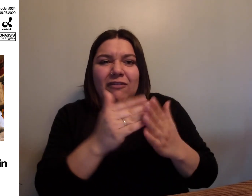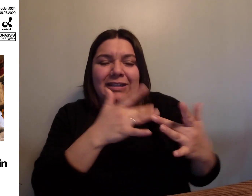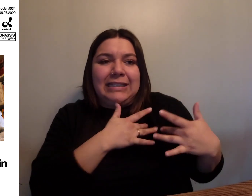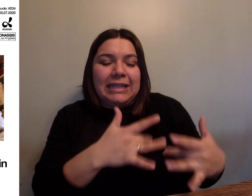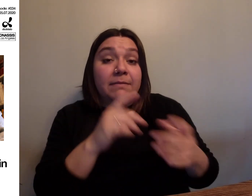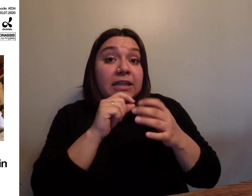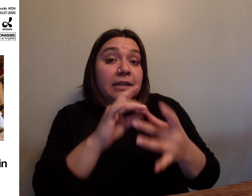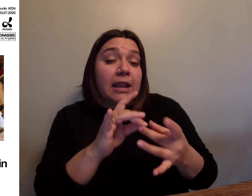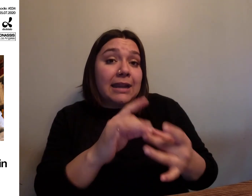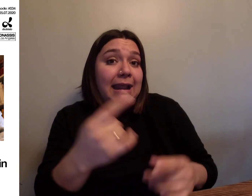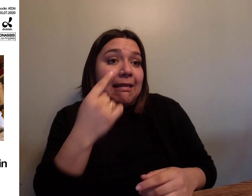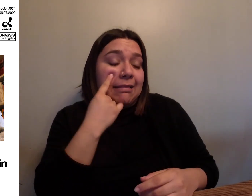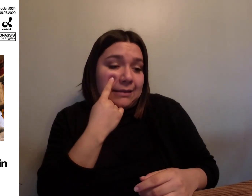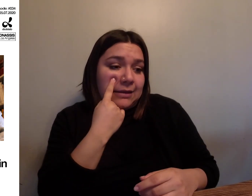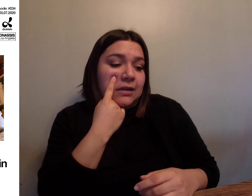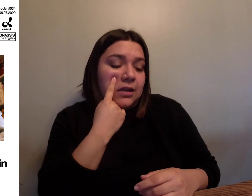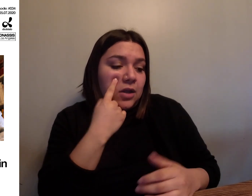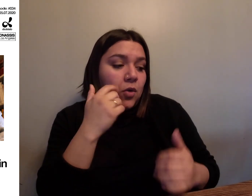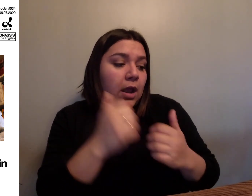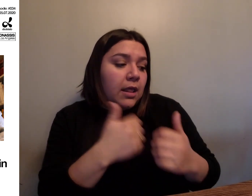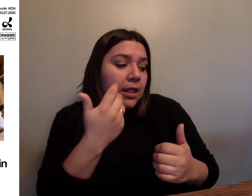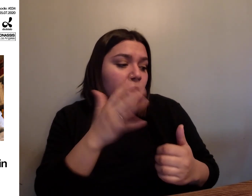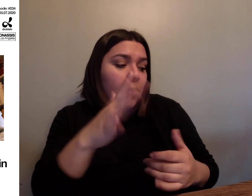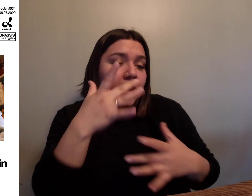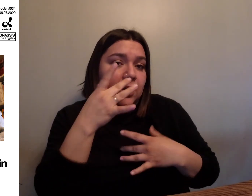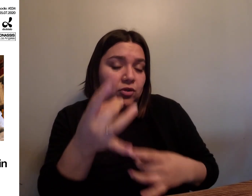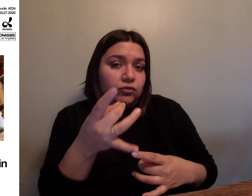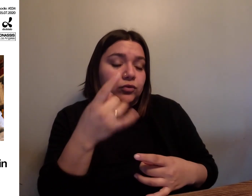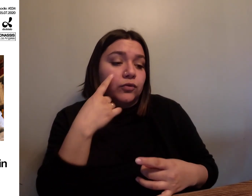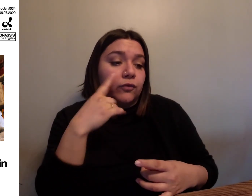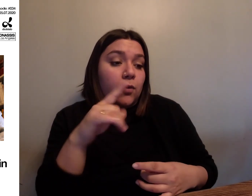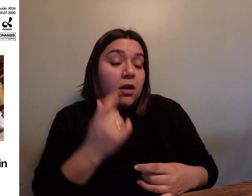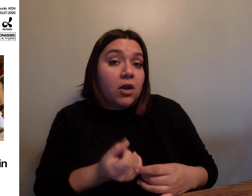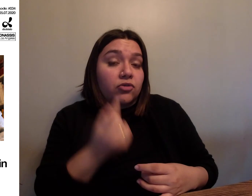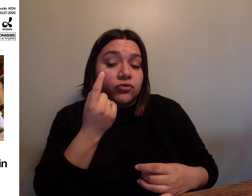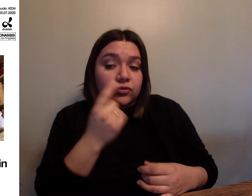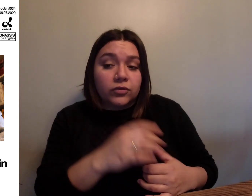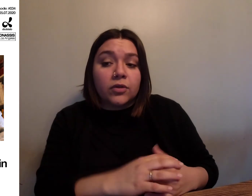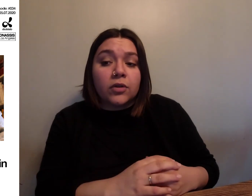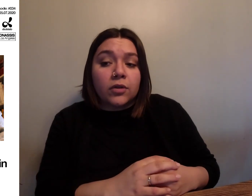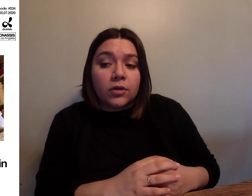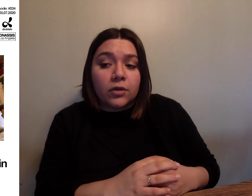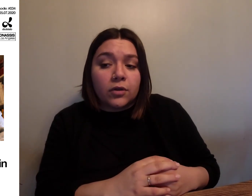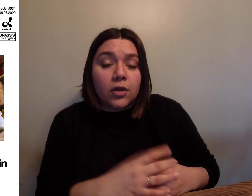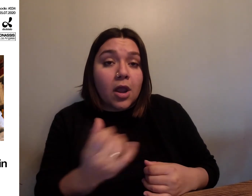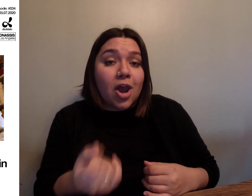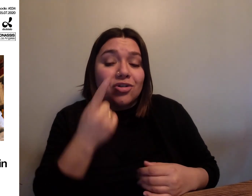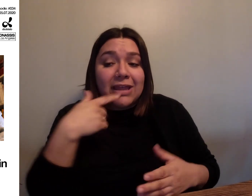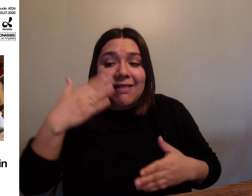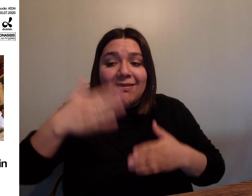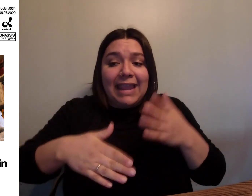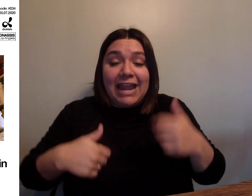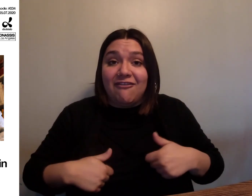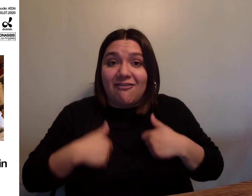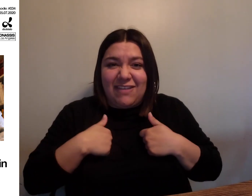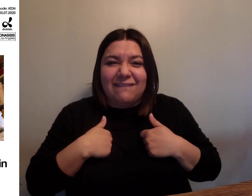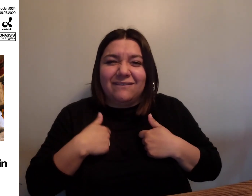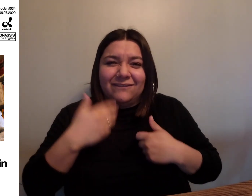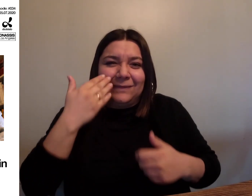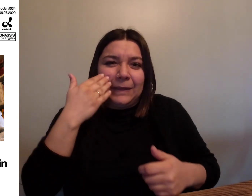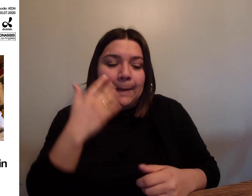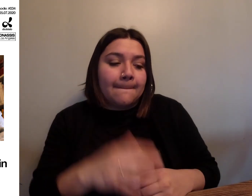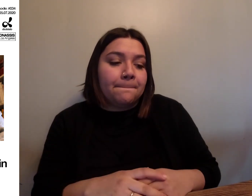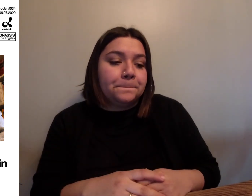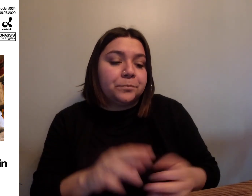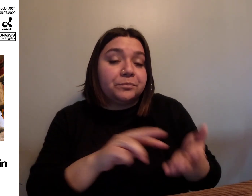been connected, I think, to your interest in understanding the end of life, as it